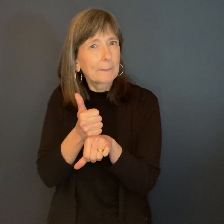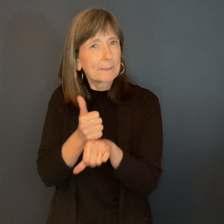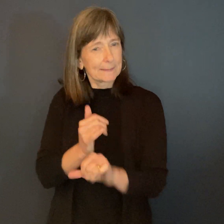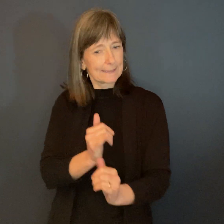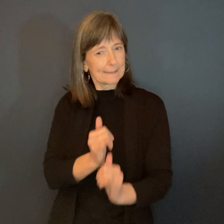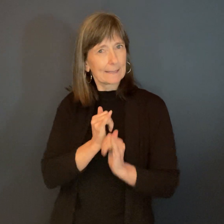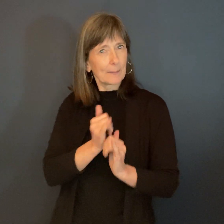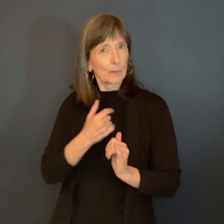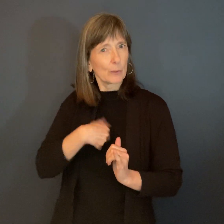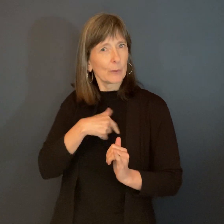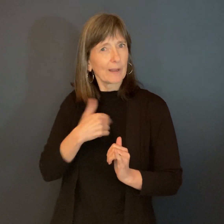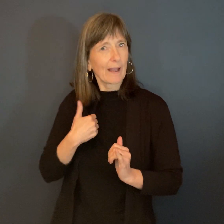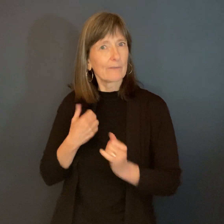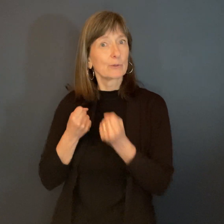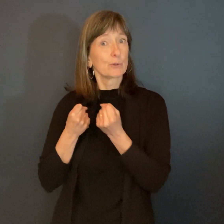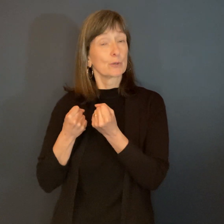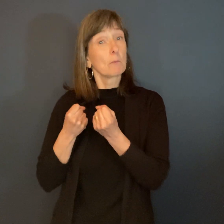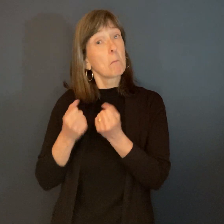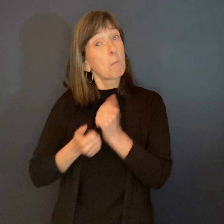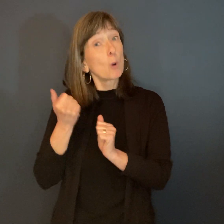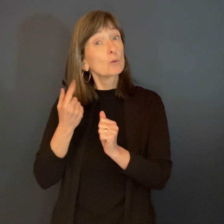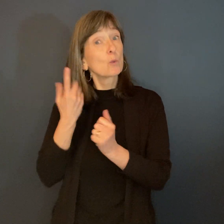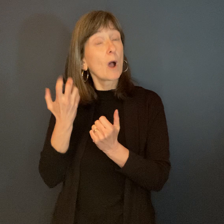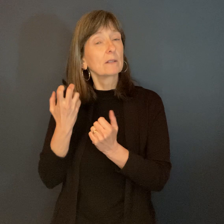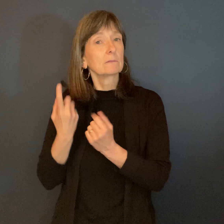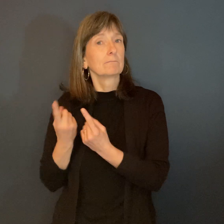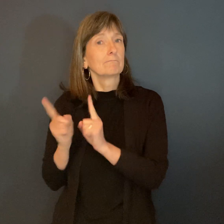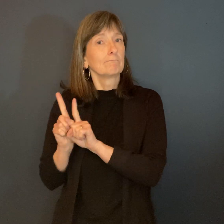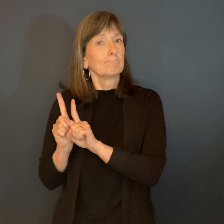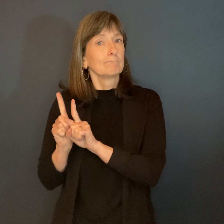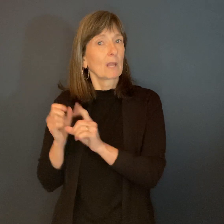supported employment in particular came about.